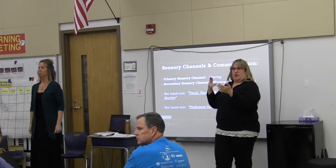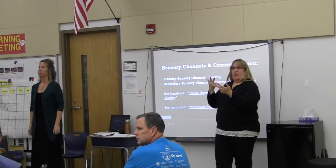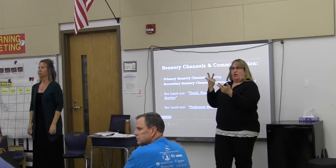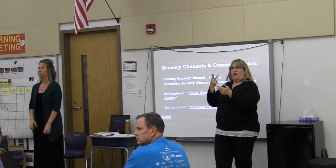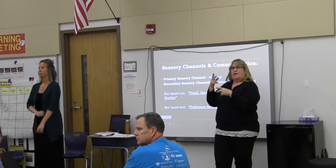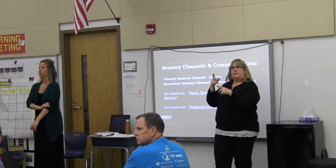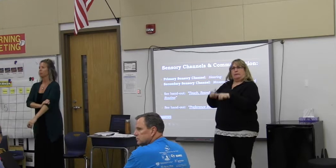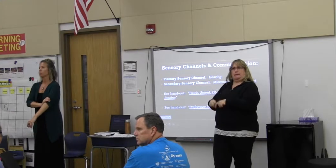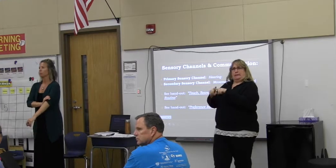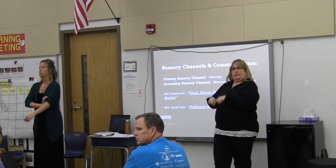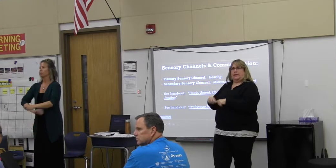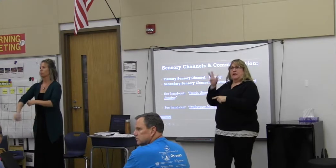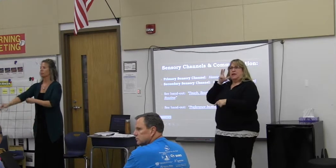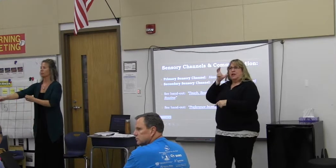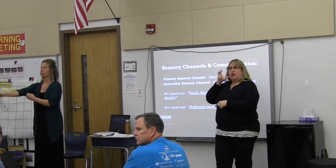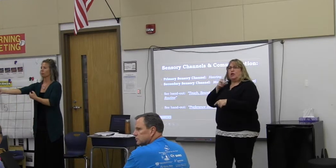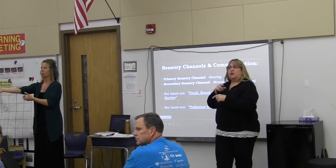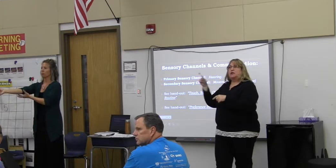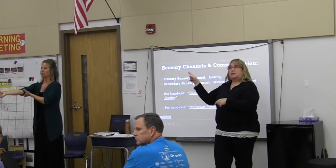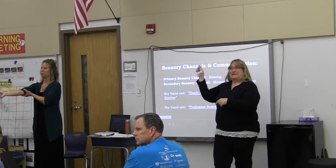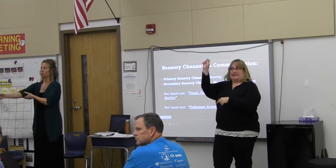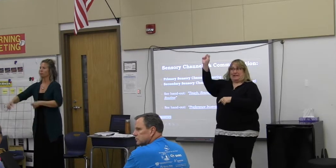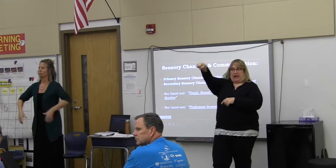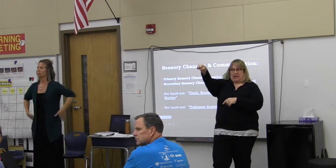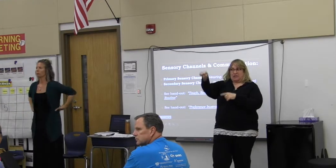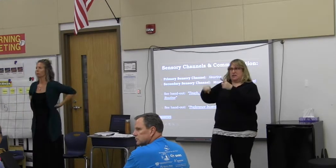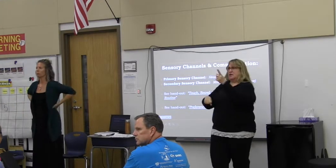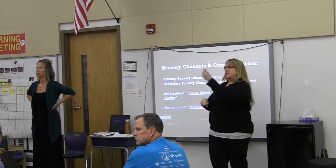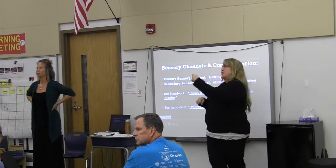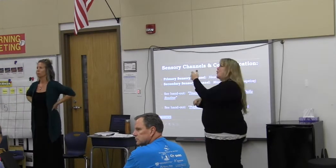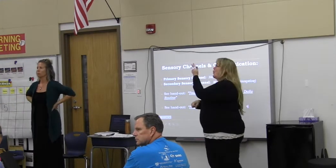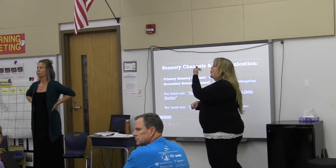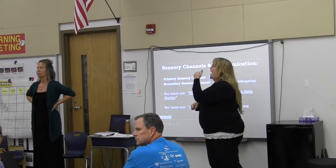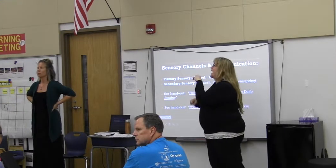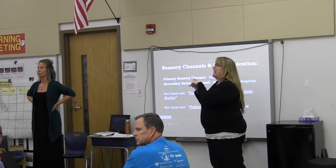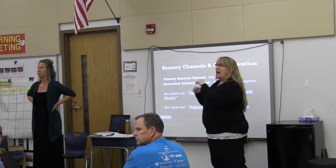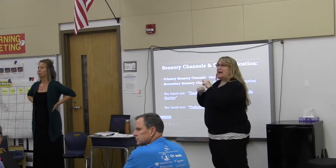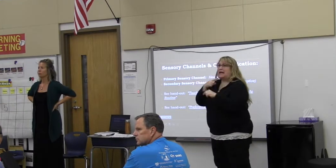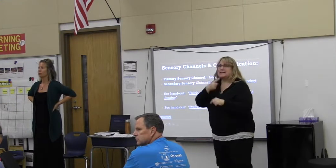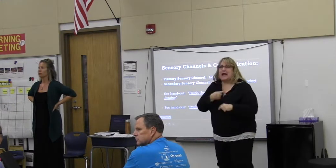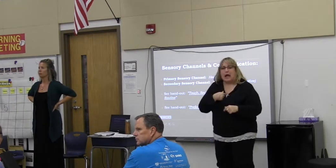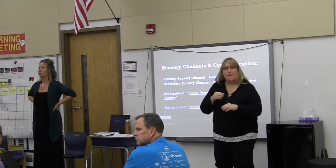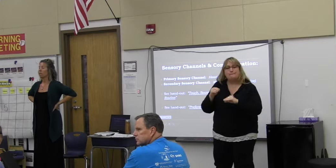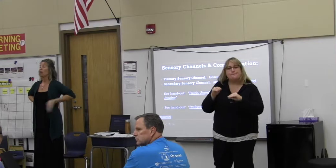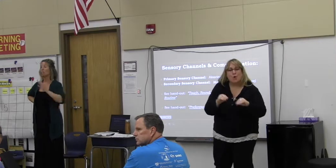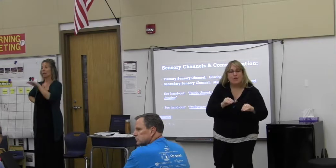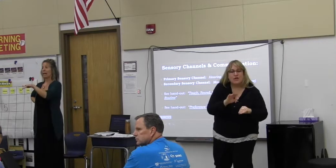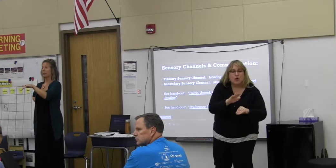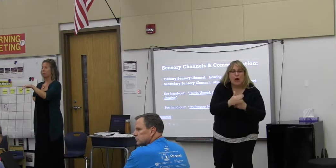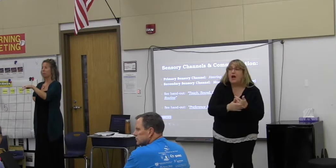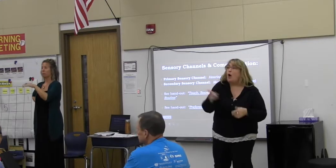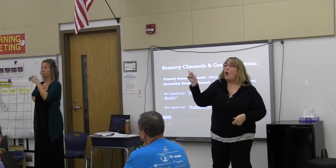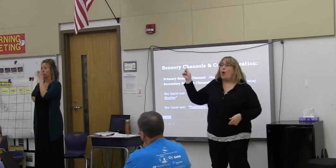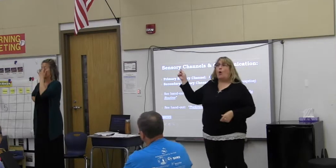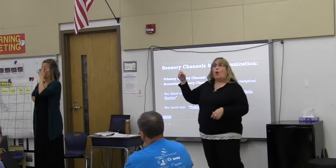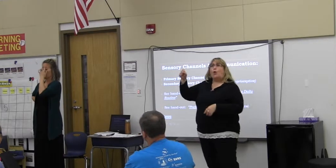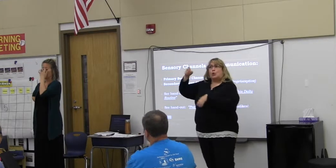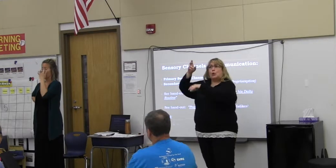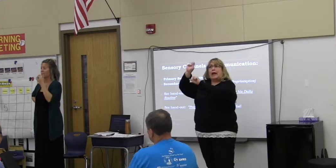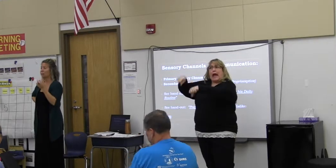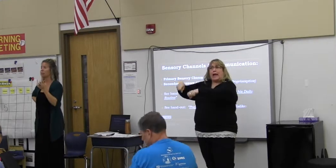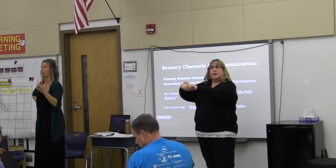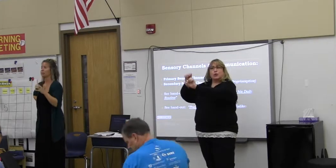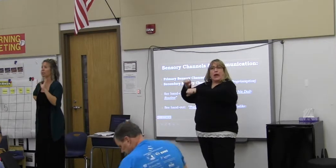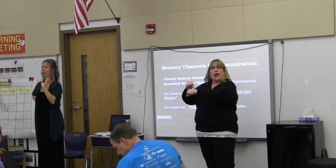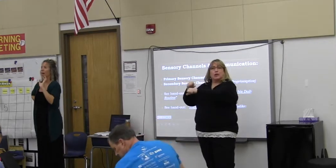Uh-huh. Why can't you say that you're moving their hand to touch something instead You of just can. moving it? Yeah, I